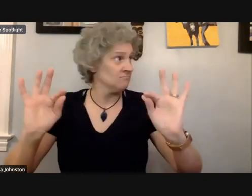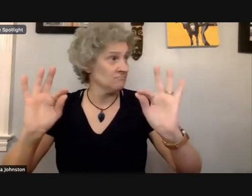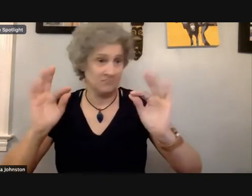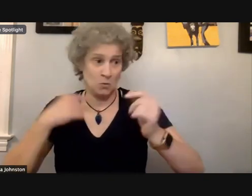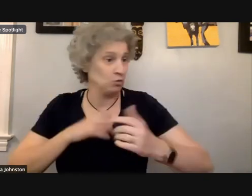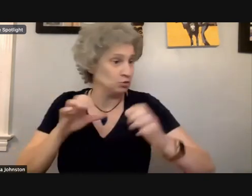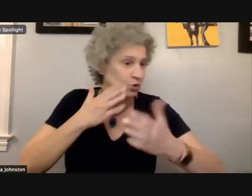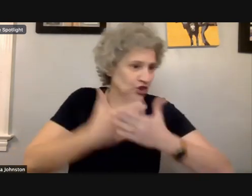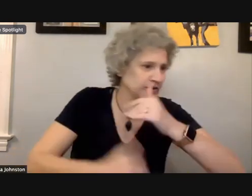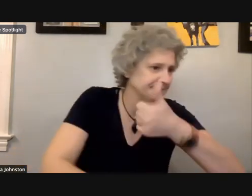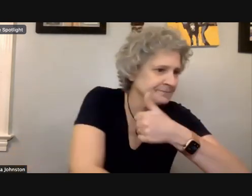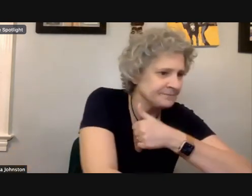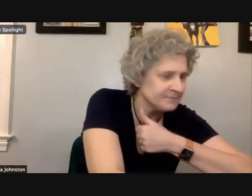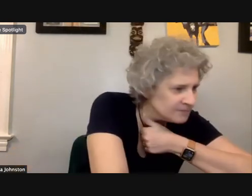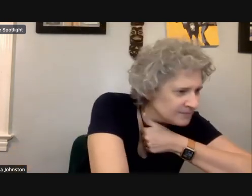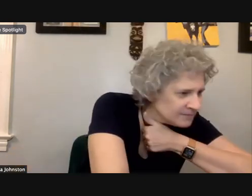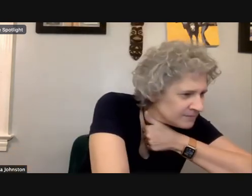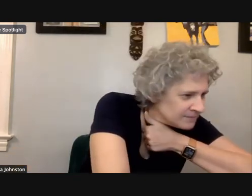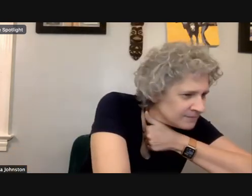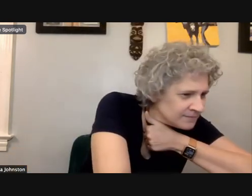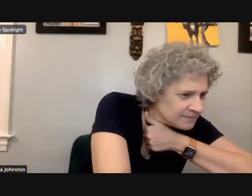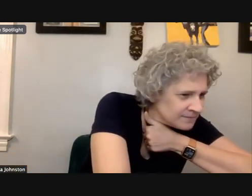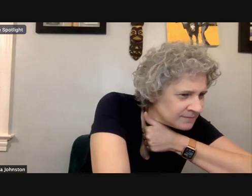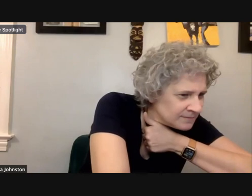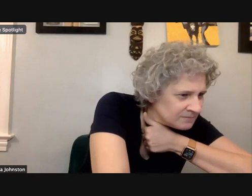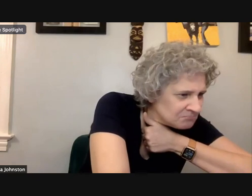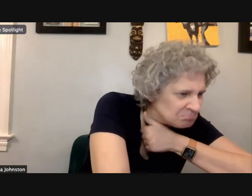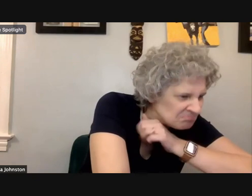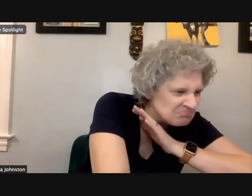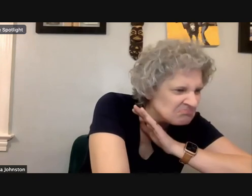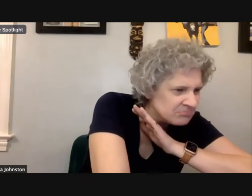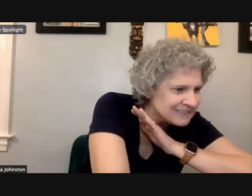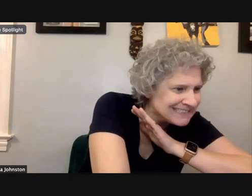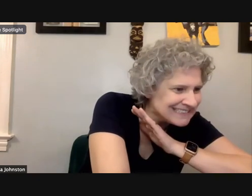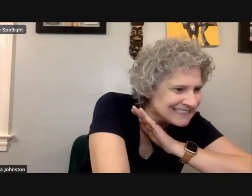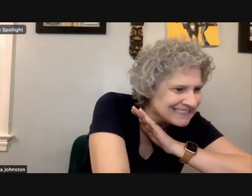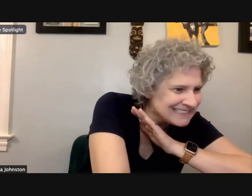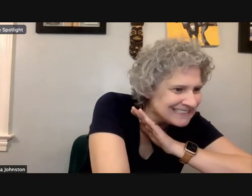Okay, I think that's everything so far. We're doing great when it comes to time.